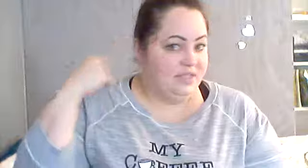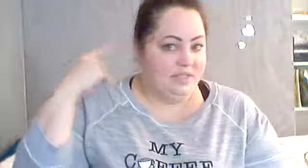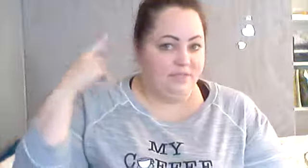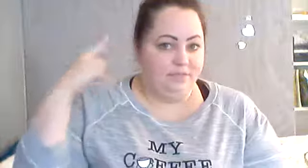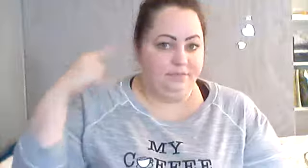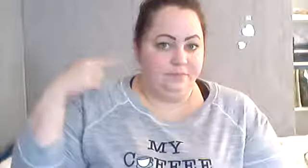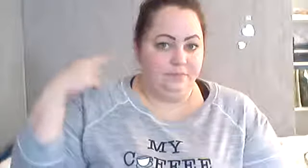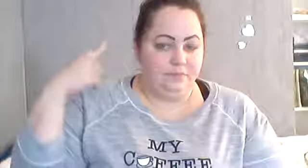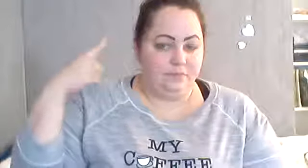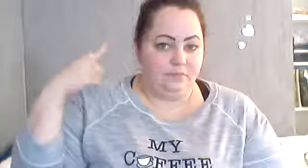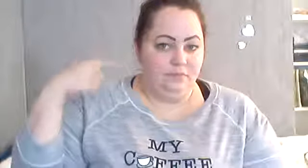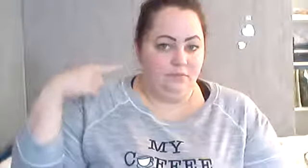crazy,